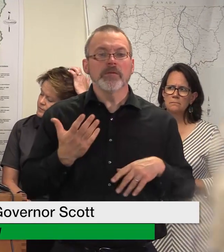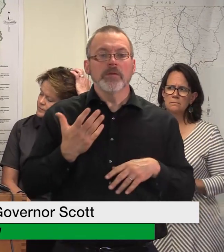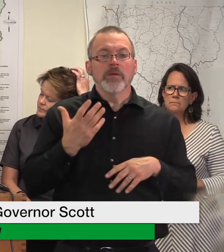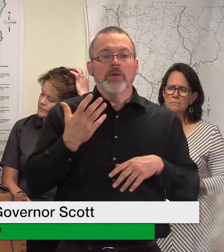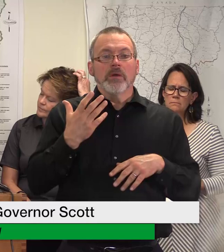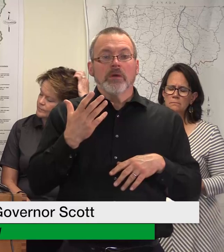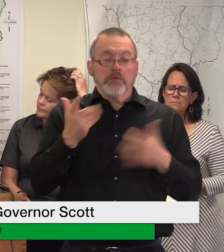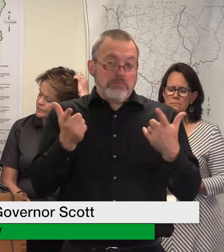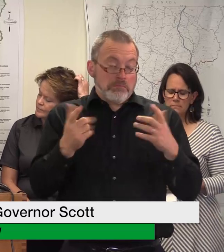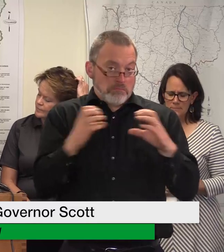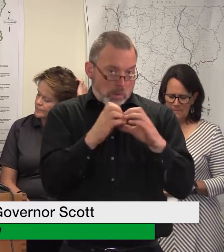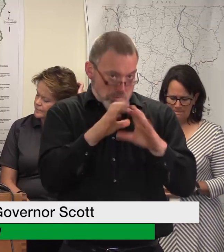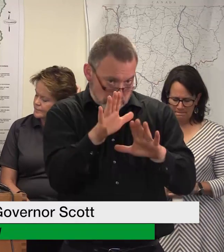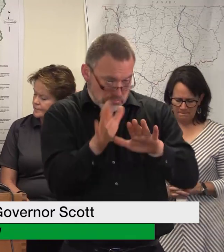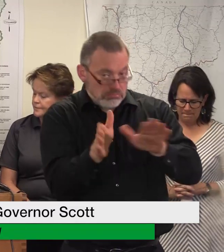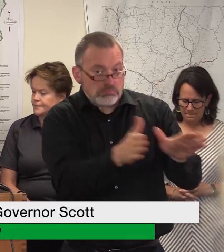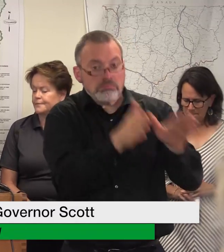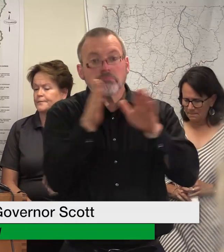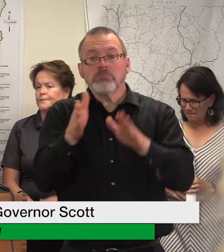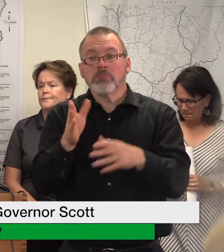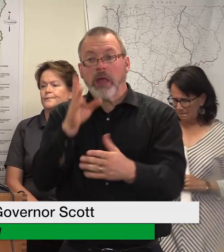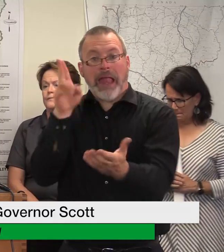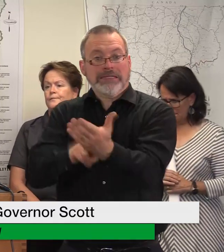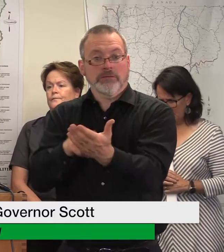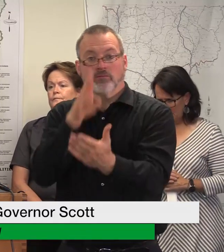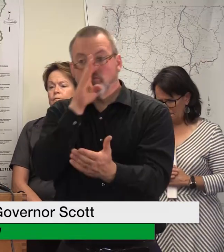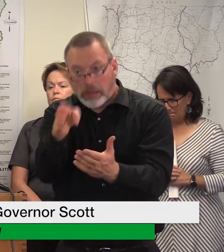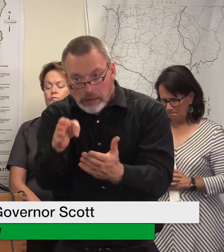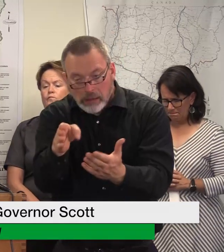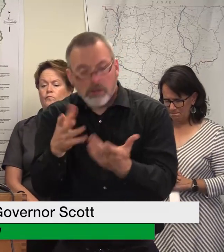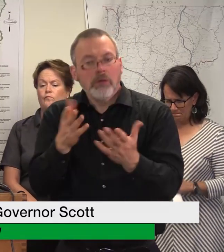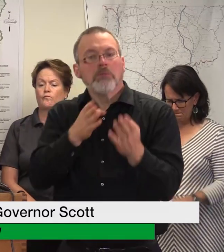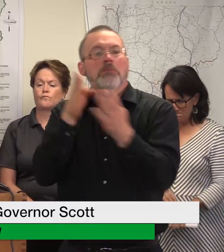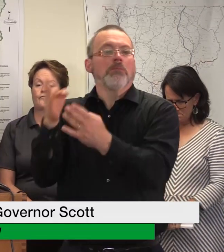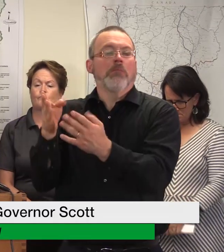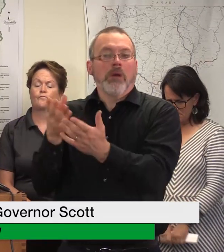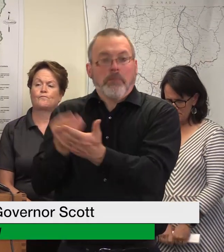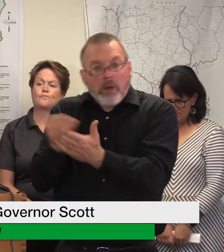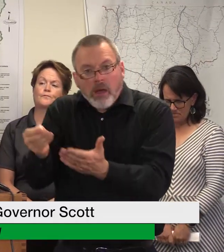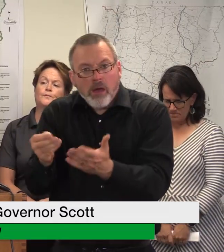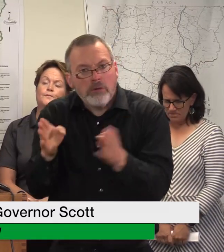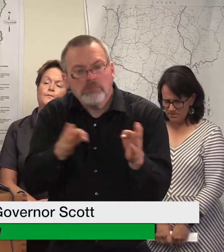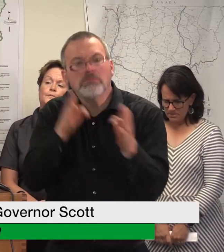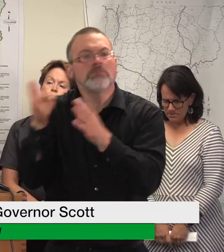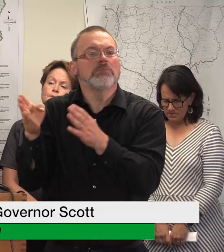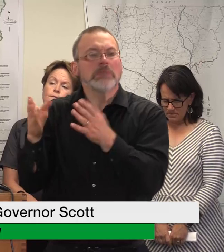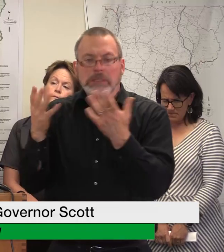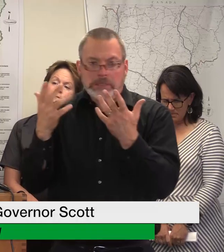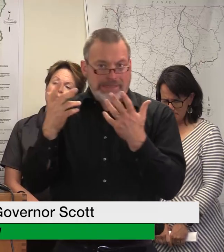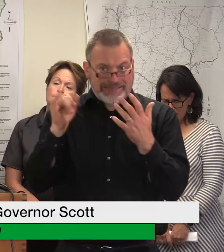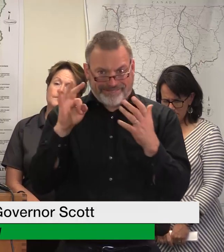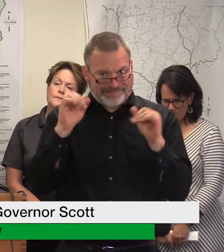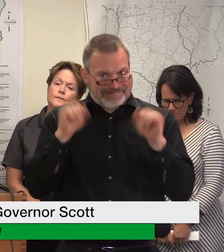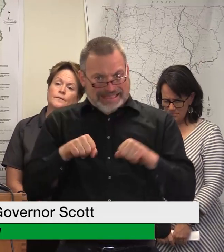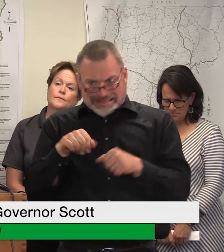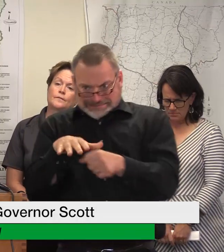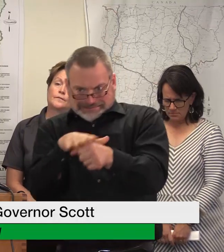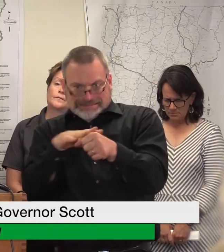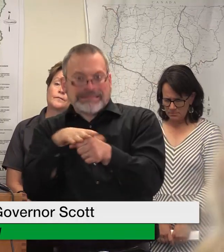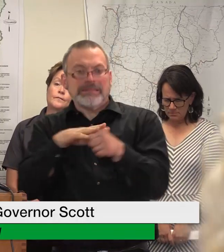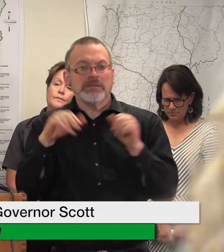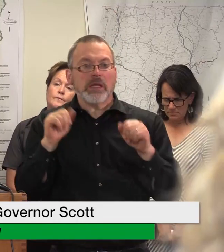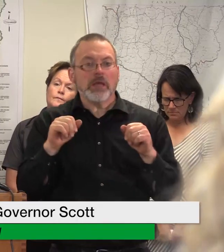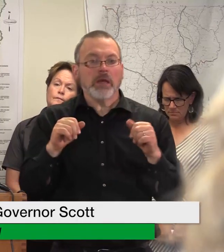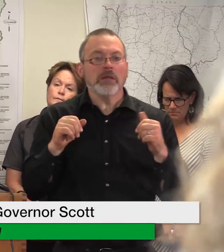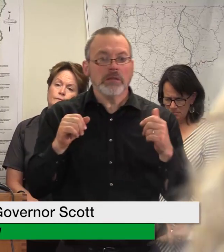lease. If there's capability in the area that we can actually direct lease properties,